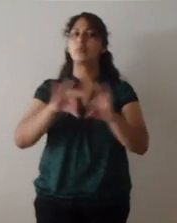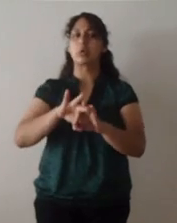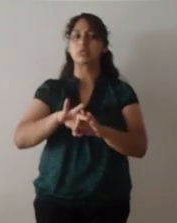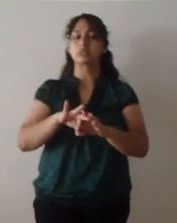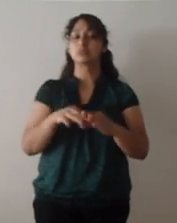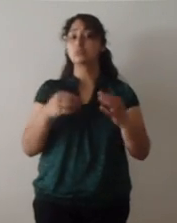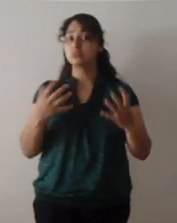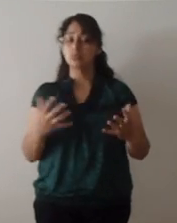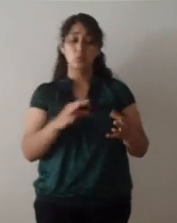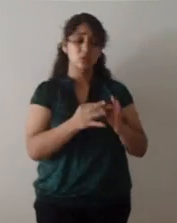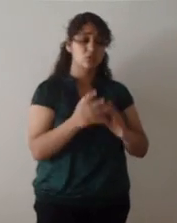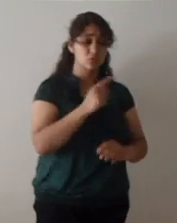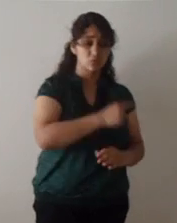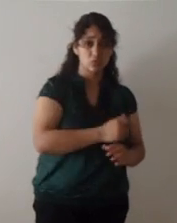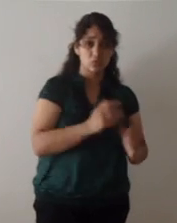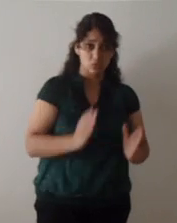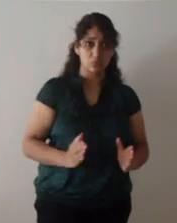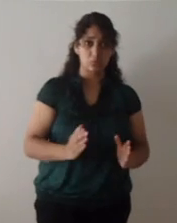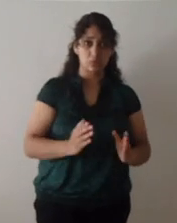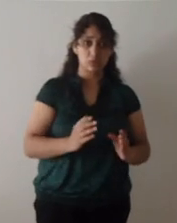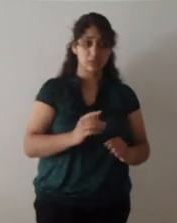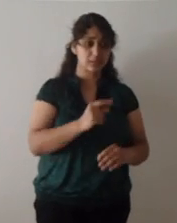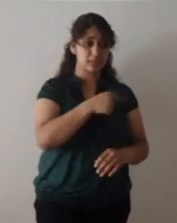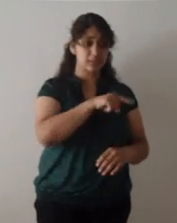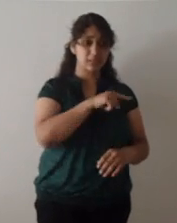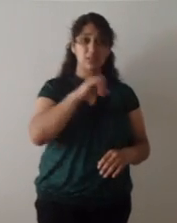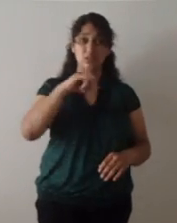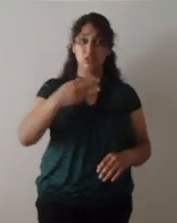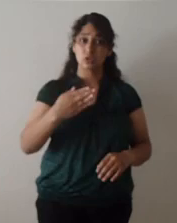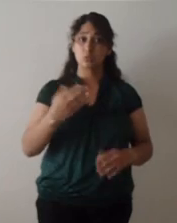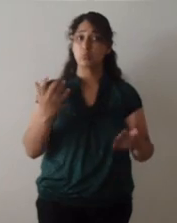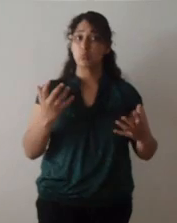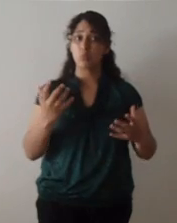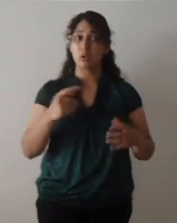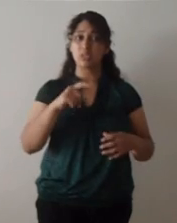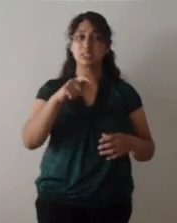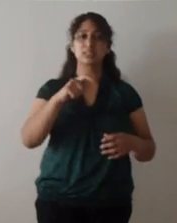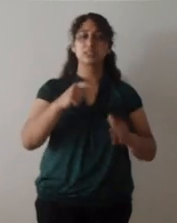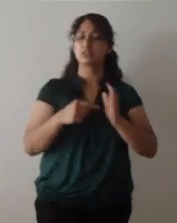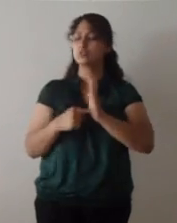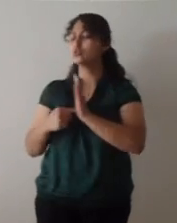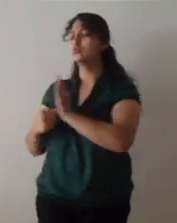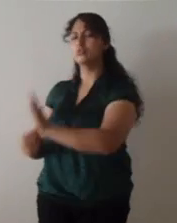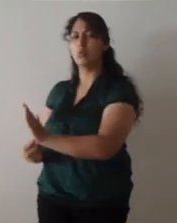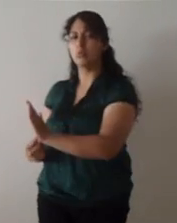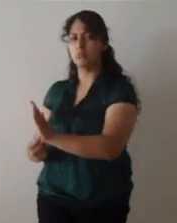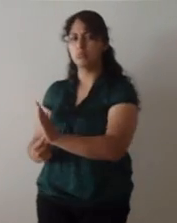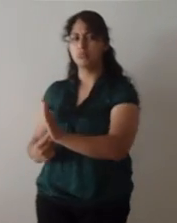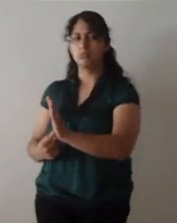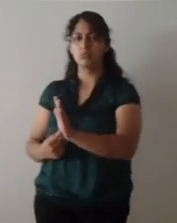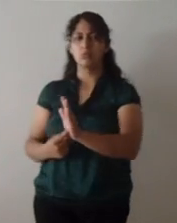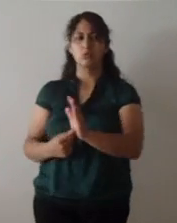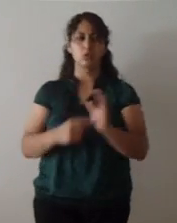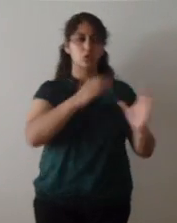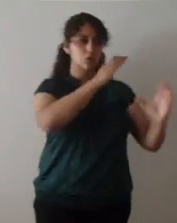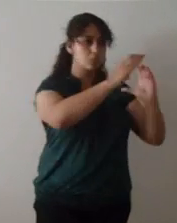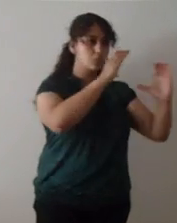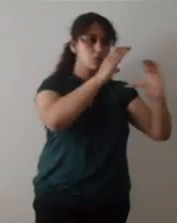more proficient in representing the different communication behaviors, even displaying sarcasm and slander that are common to